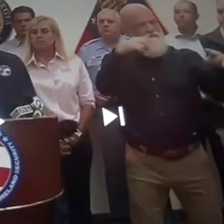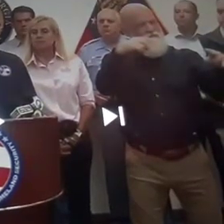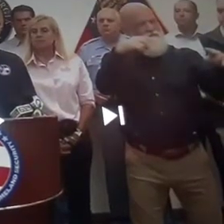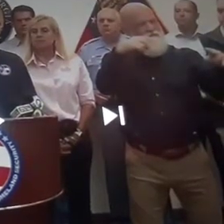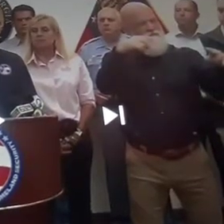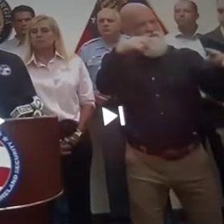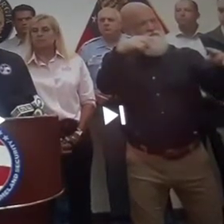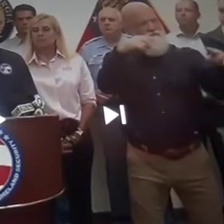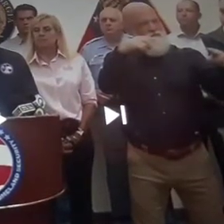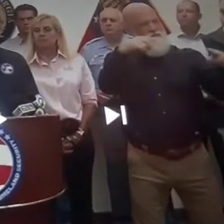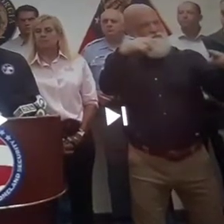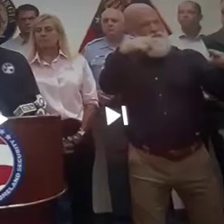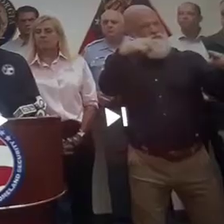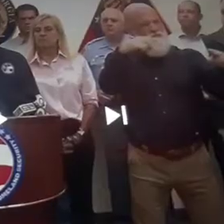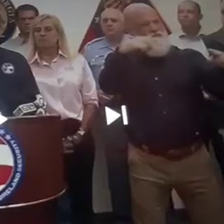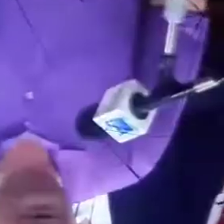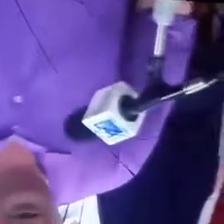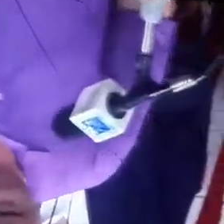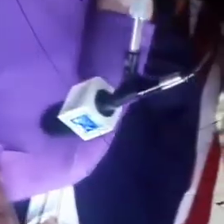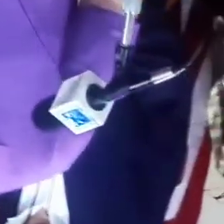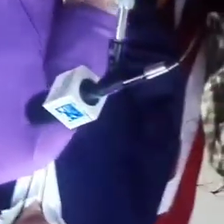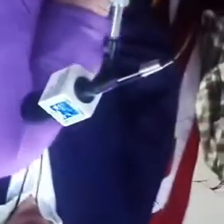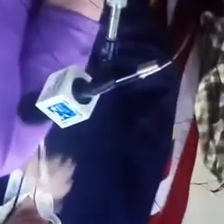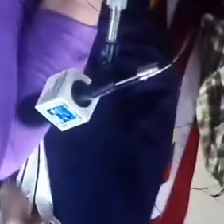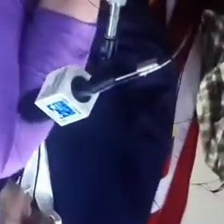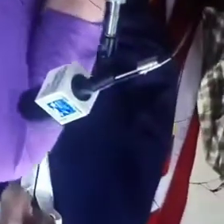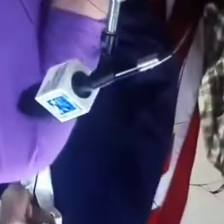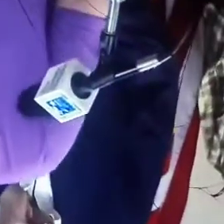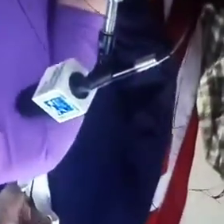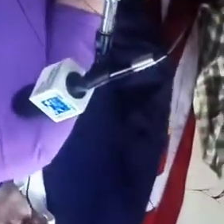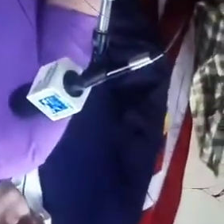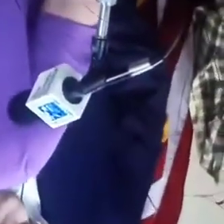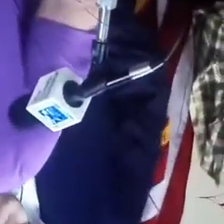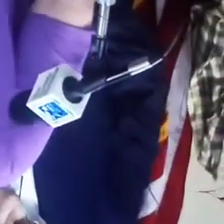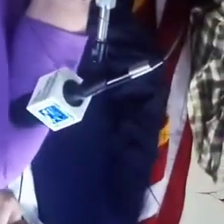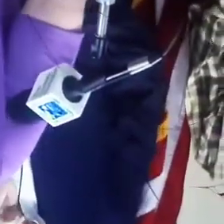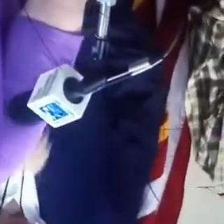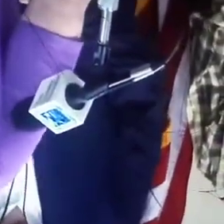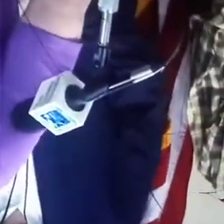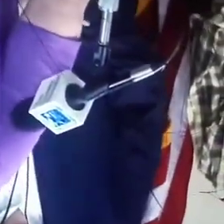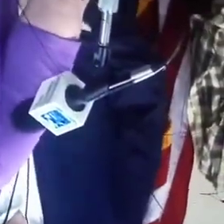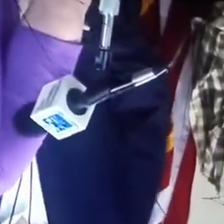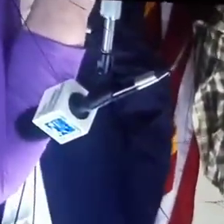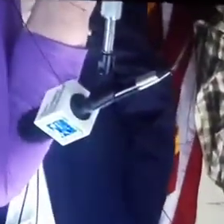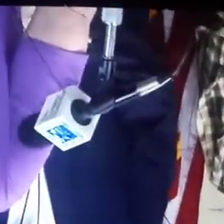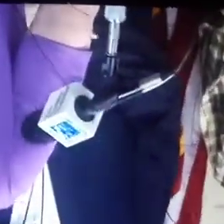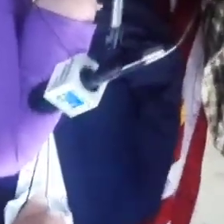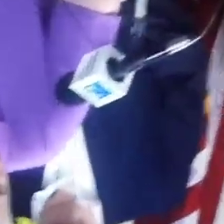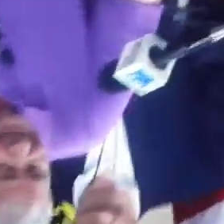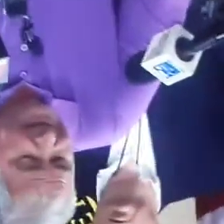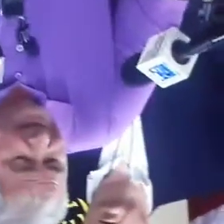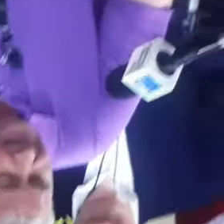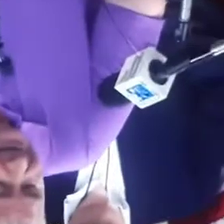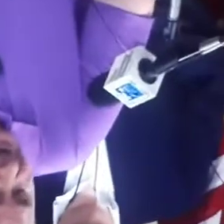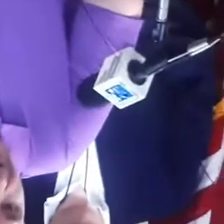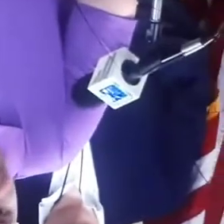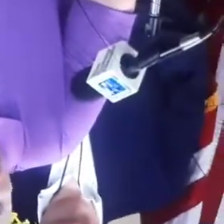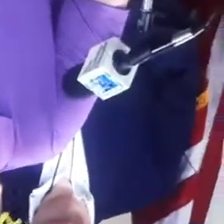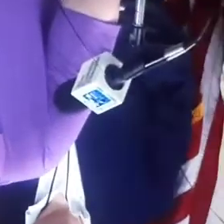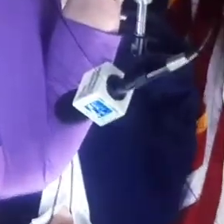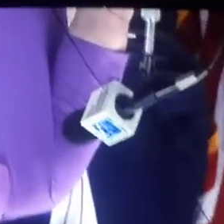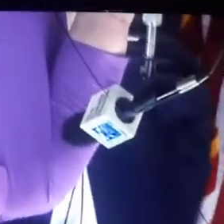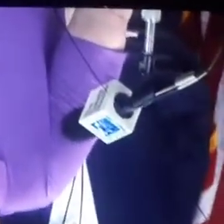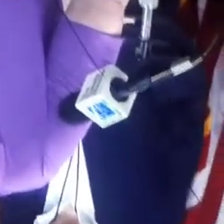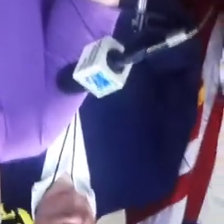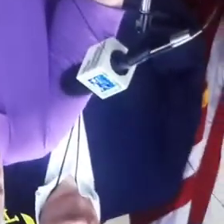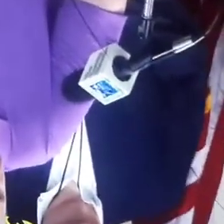So, all right, be right back with more. Joe Mantua, I'm the general manager at Beaufort Jasper Water and Sewer Authority. Our